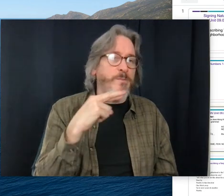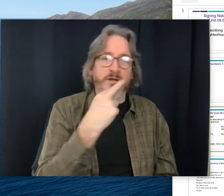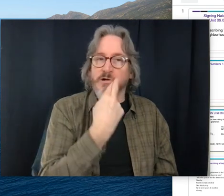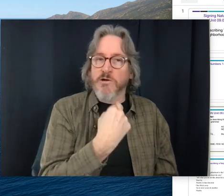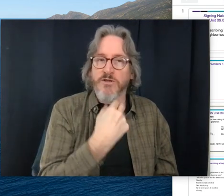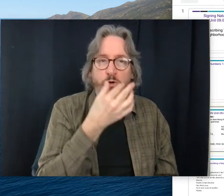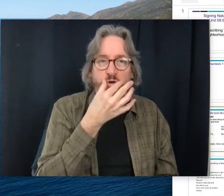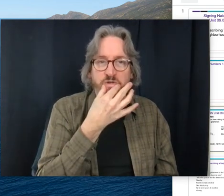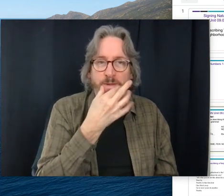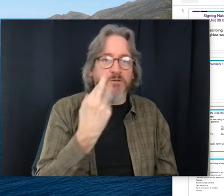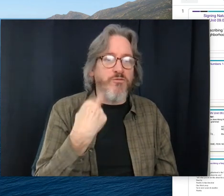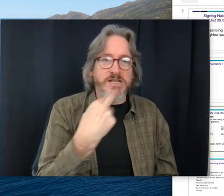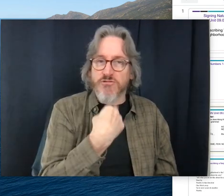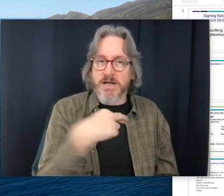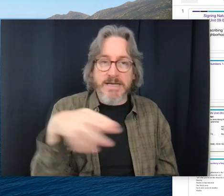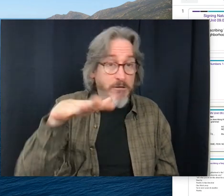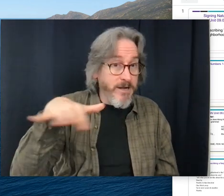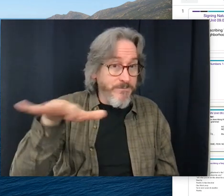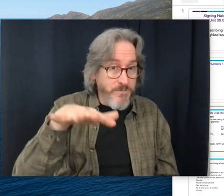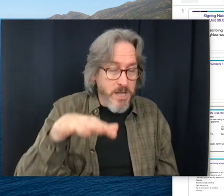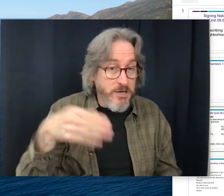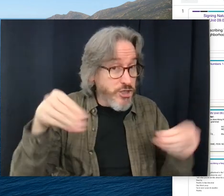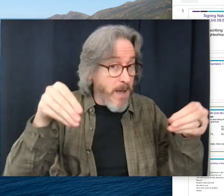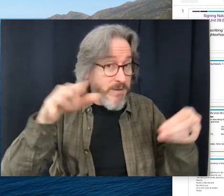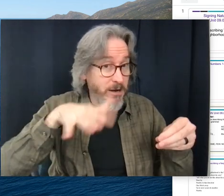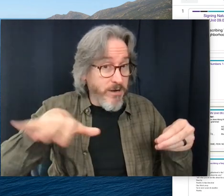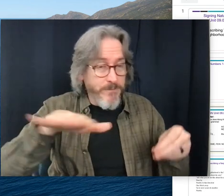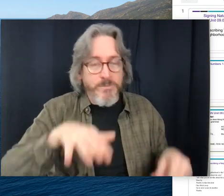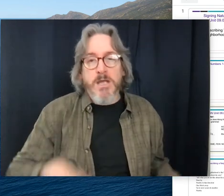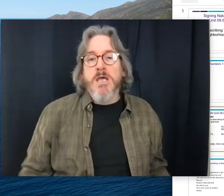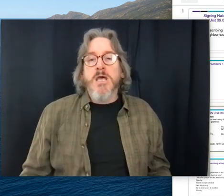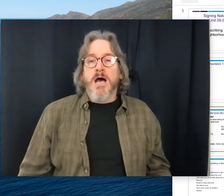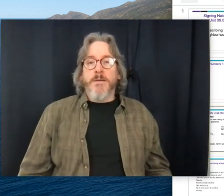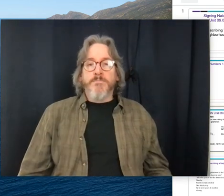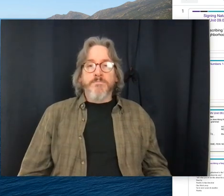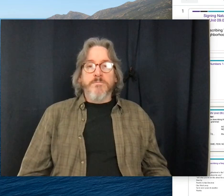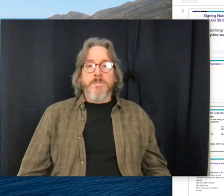like you're wiping the corners of your mouth, restaurant area, shop area.